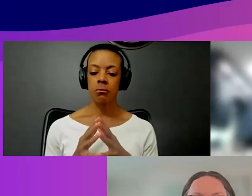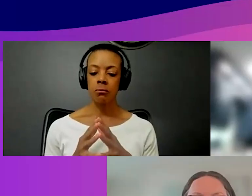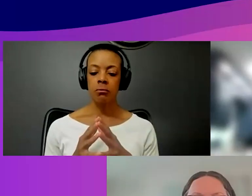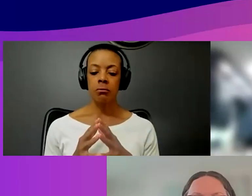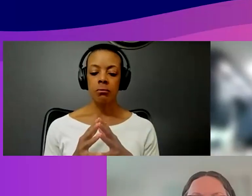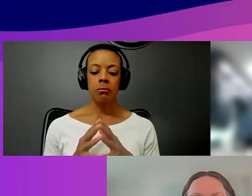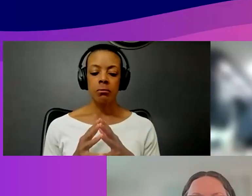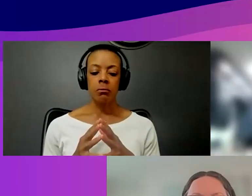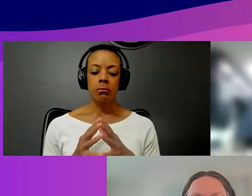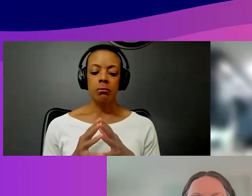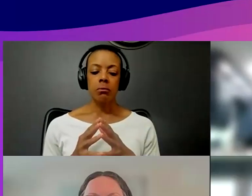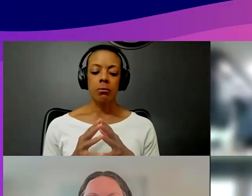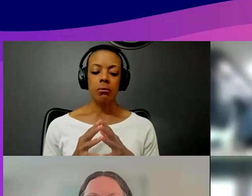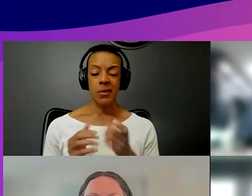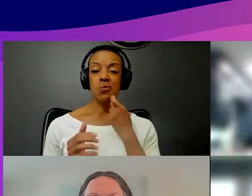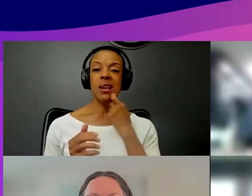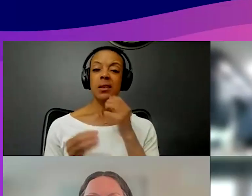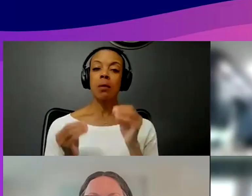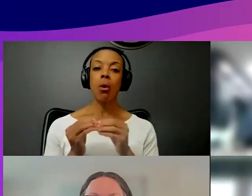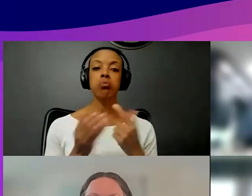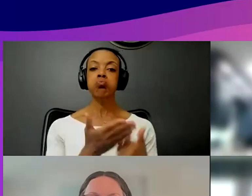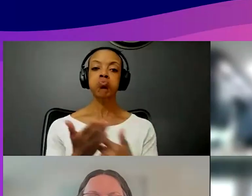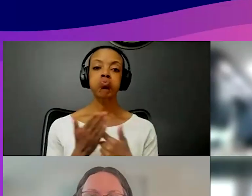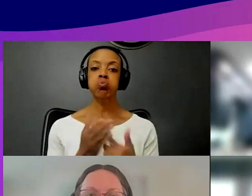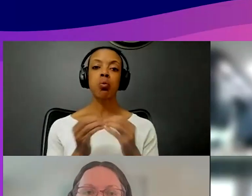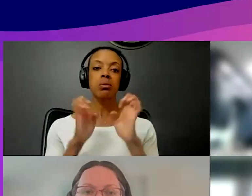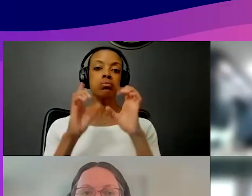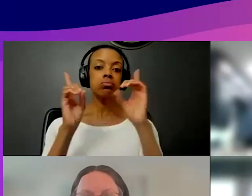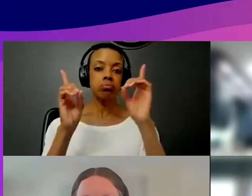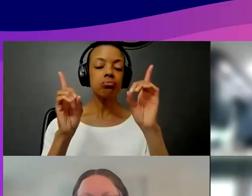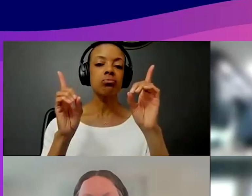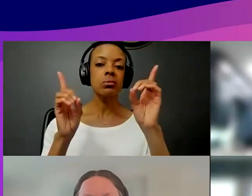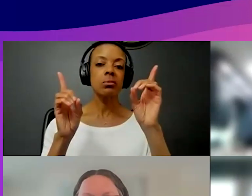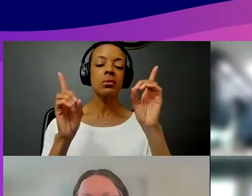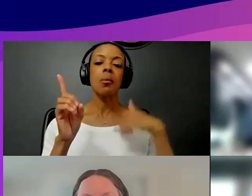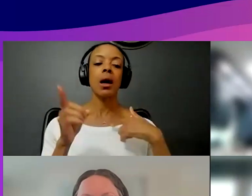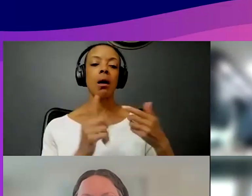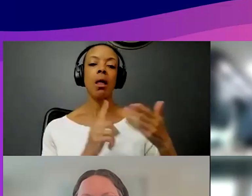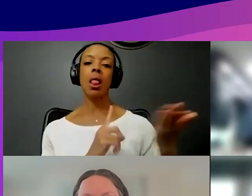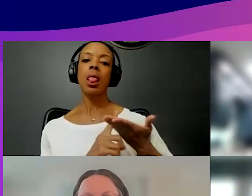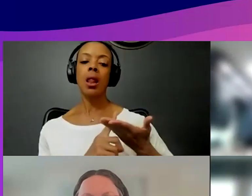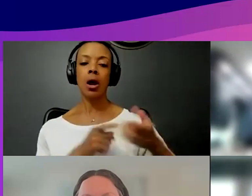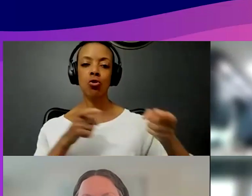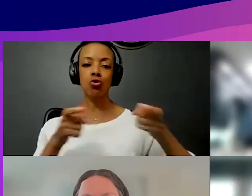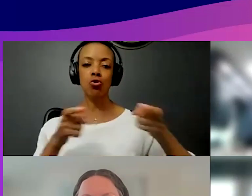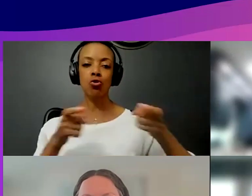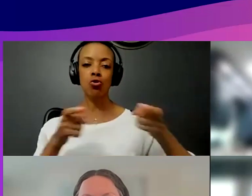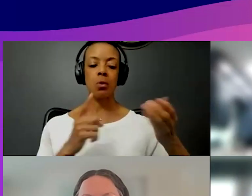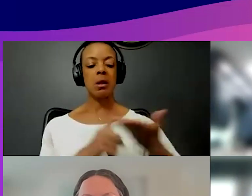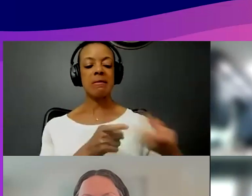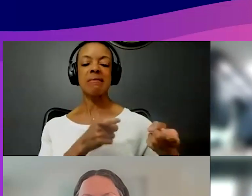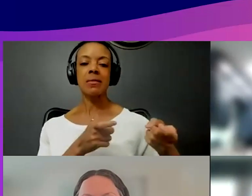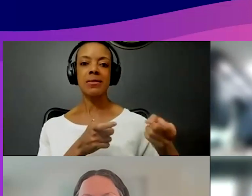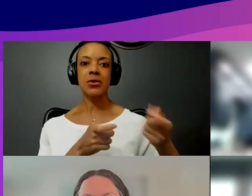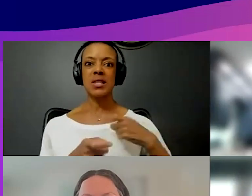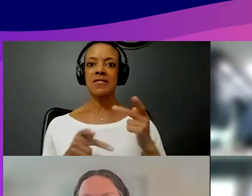been a lot more conversation recently and a lot more education around coercive control. And we often talk about coercive control. You really need to kind of figure